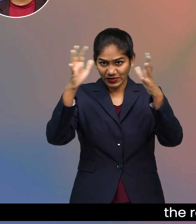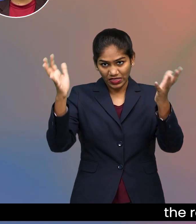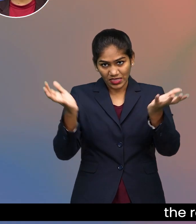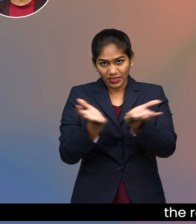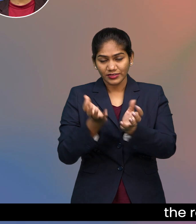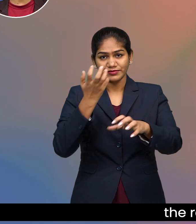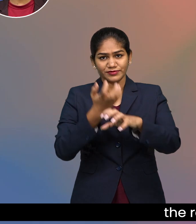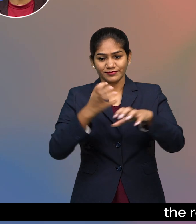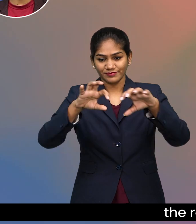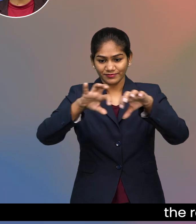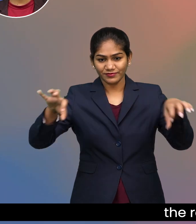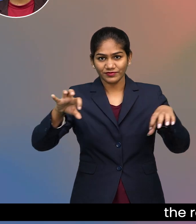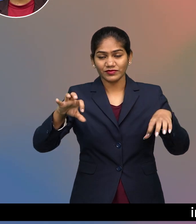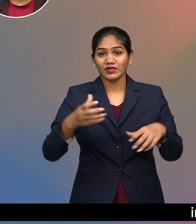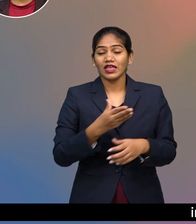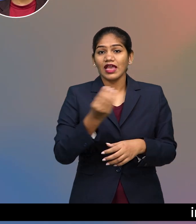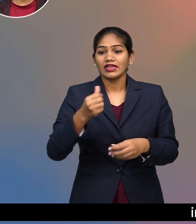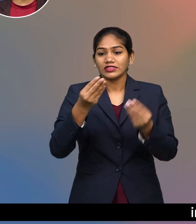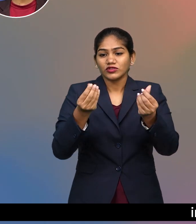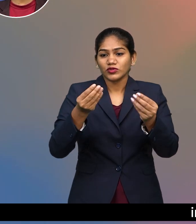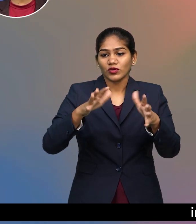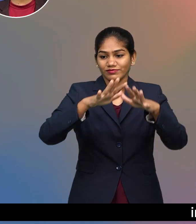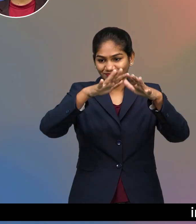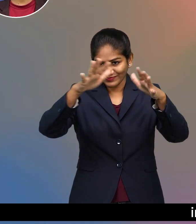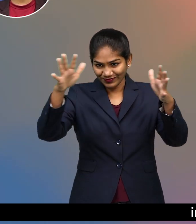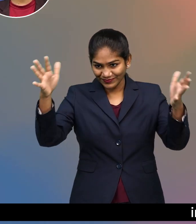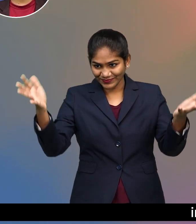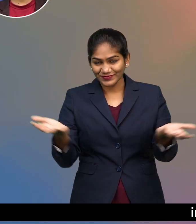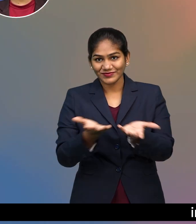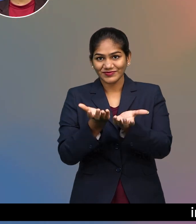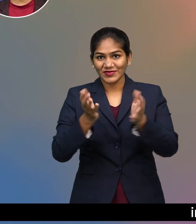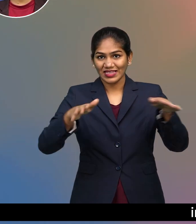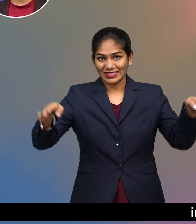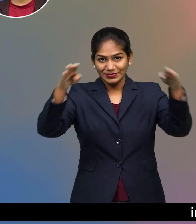rocks and soil cover in higher places.